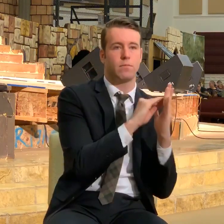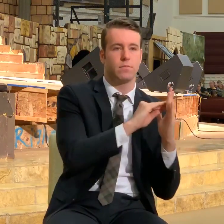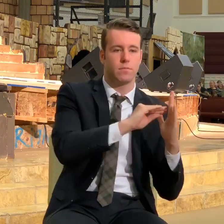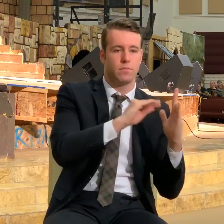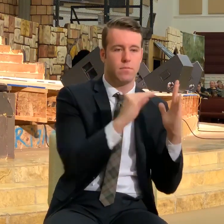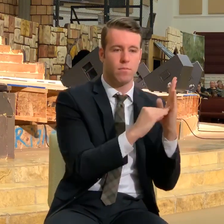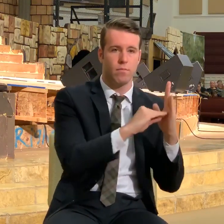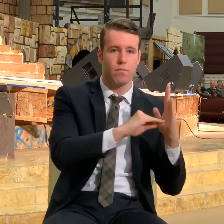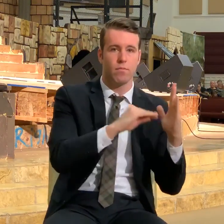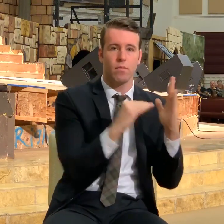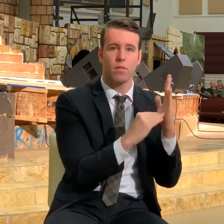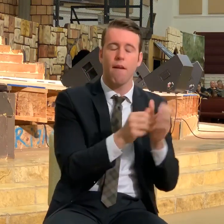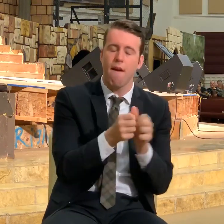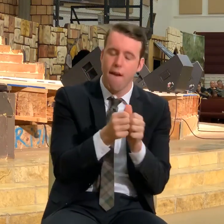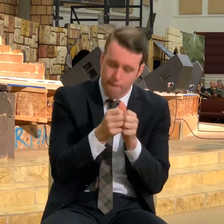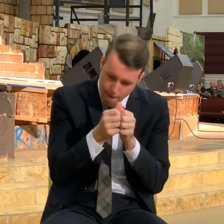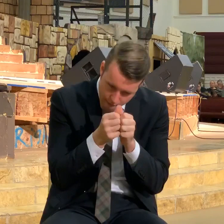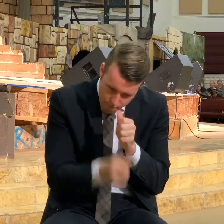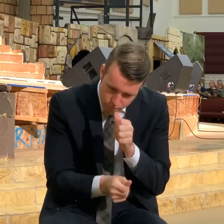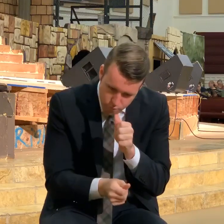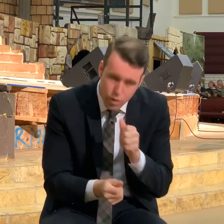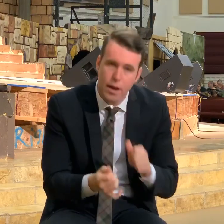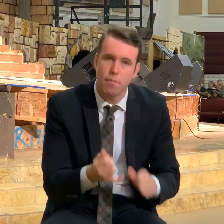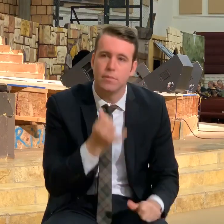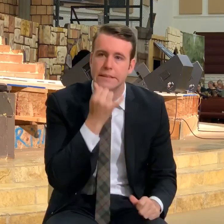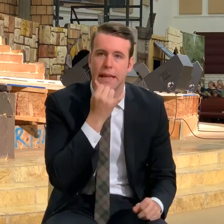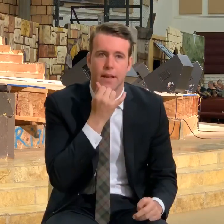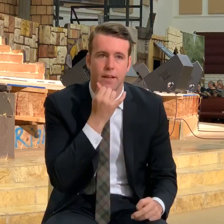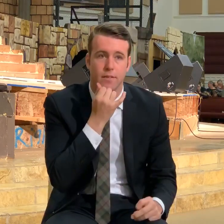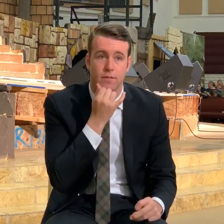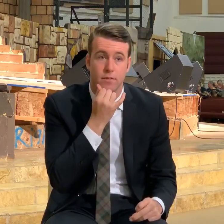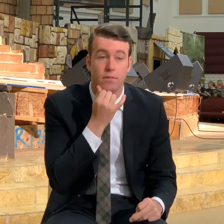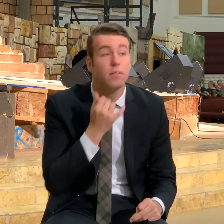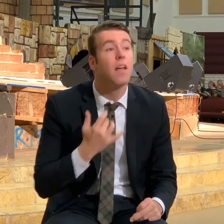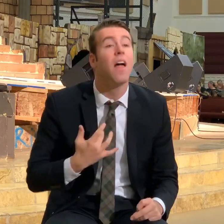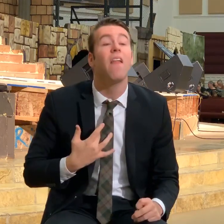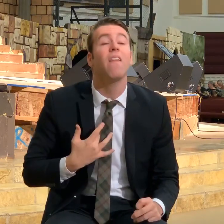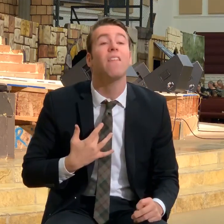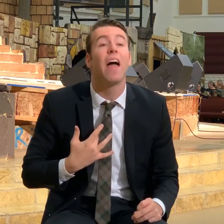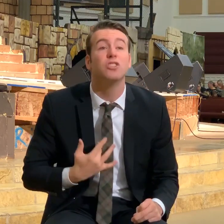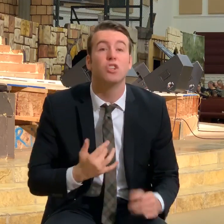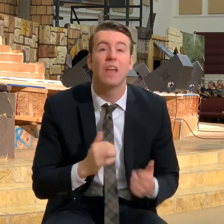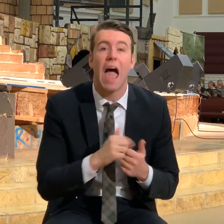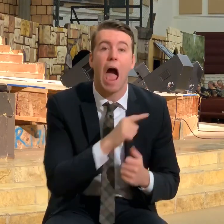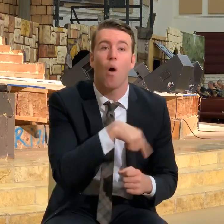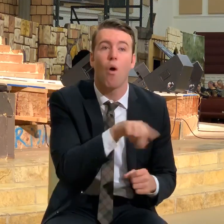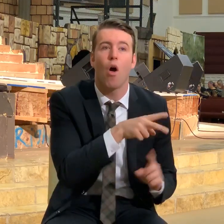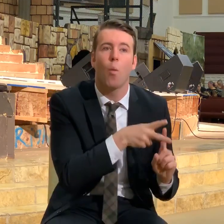of every mistake. And that's usually how they recruit.